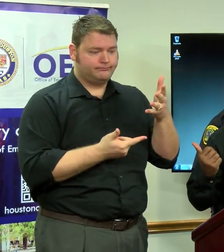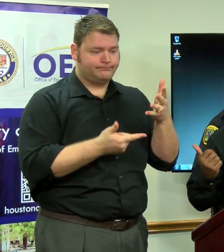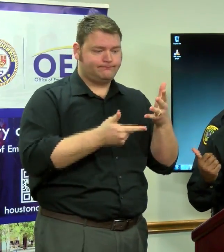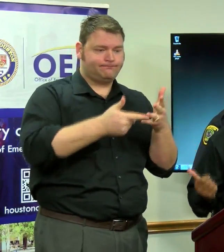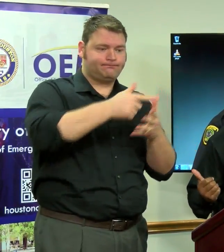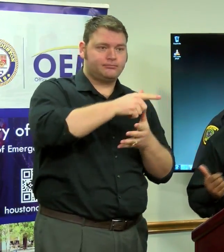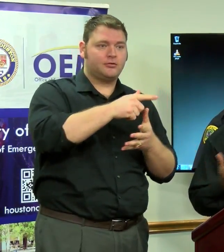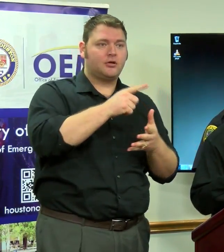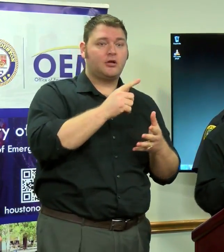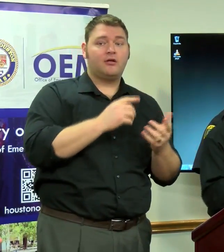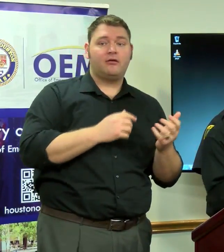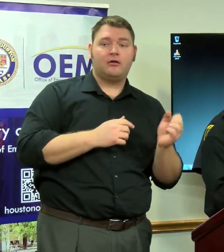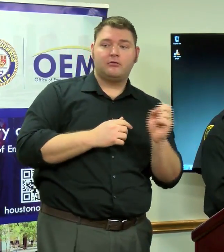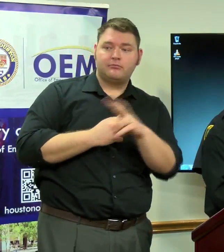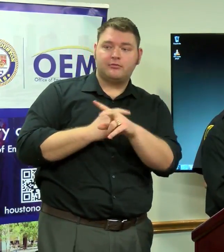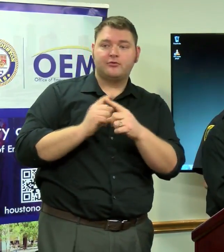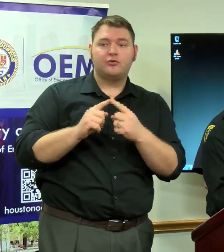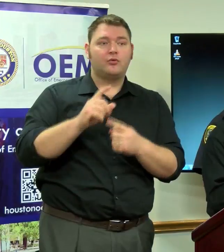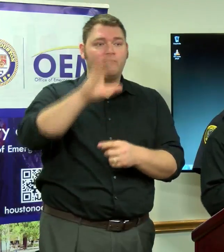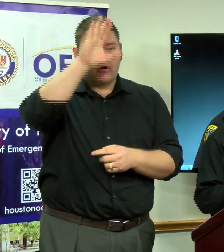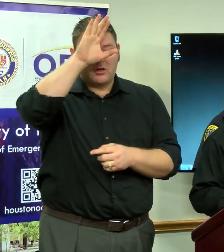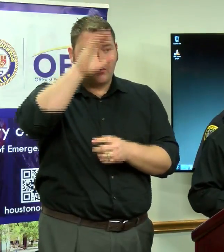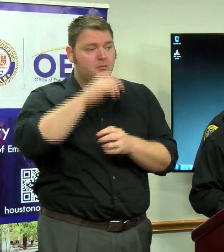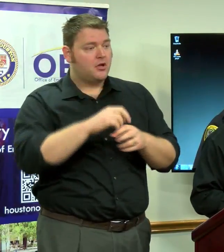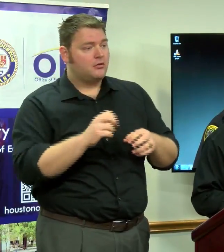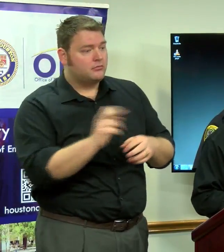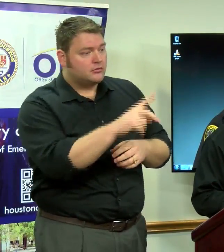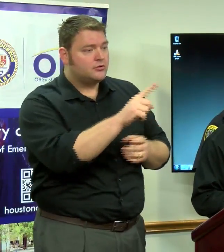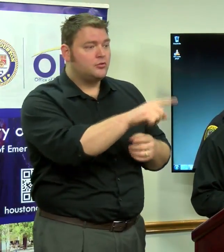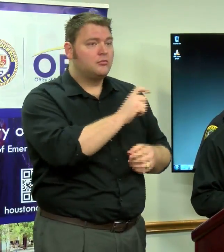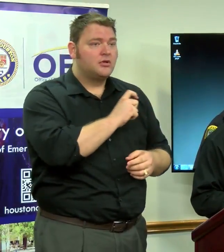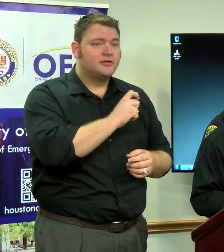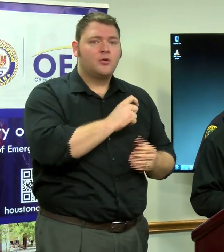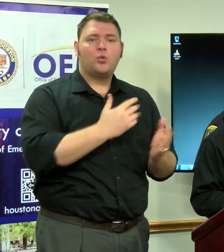to Houston Fire Department or the police department or whatever the